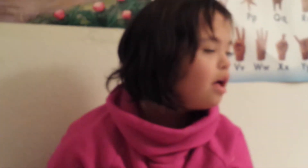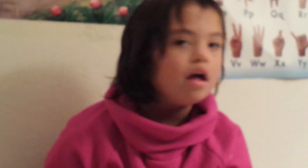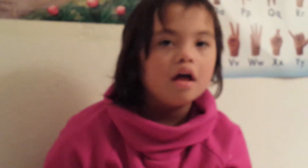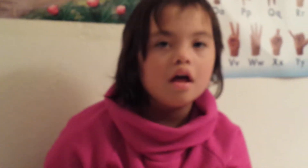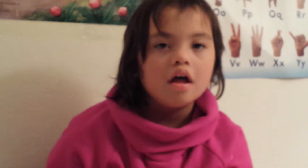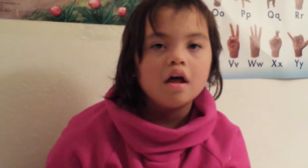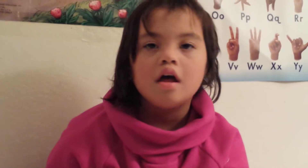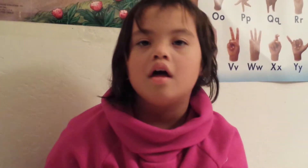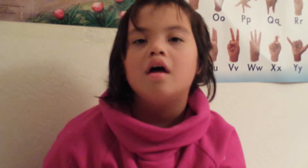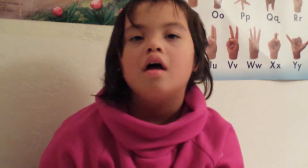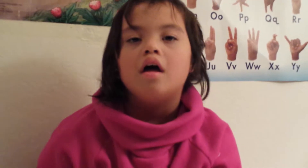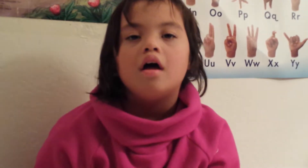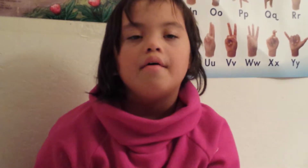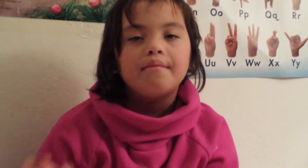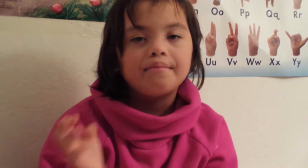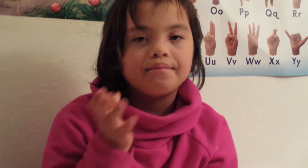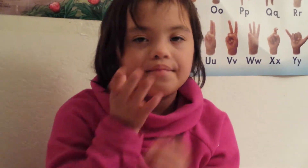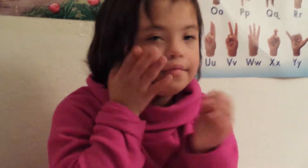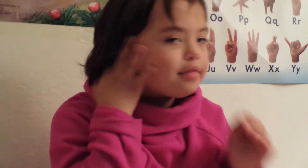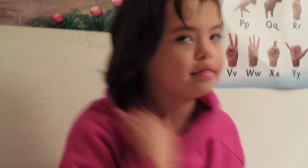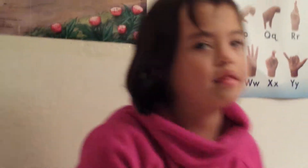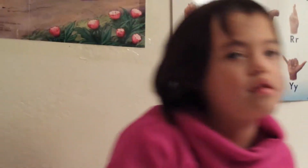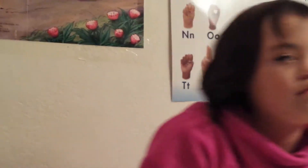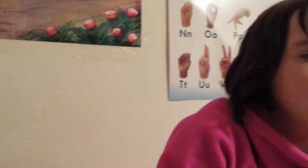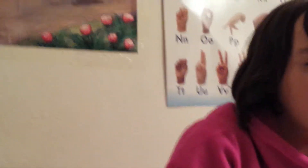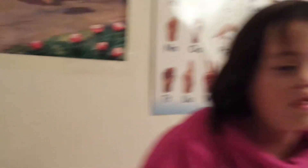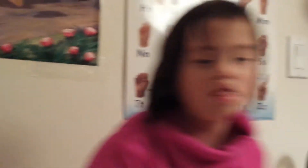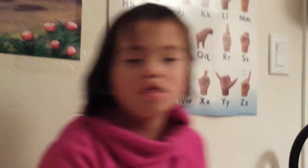Yeah. Genev'e, what did you see at Disneyland?